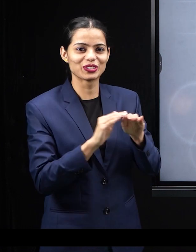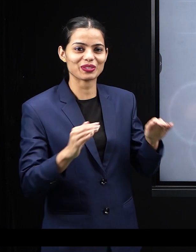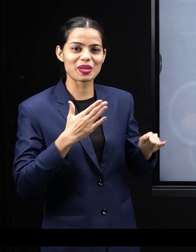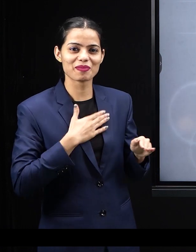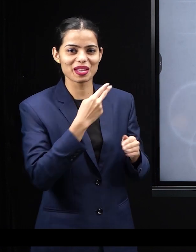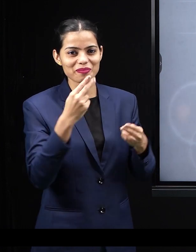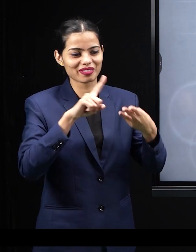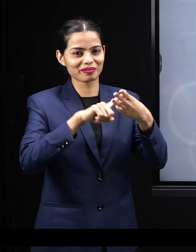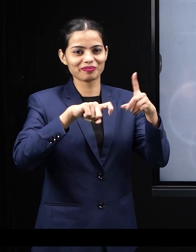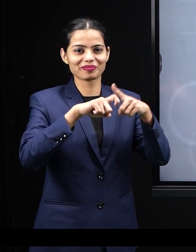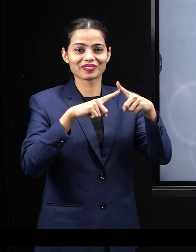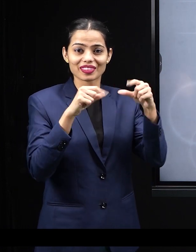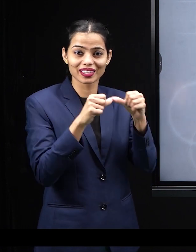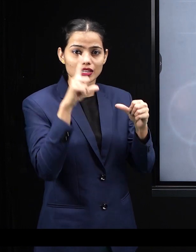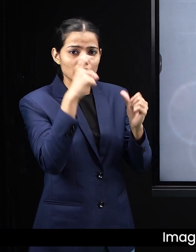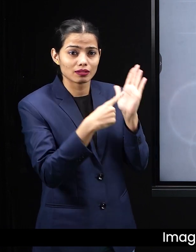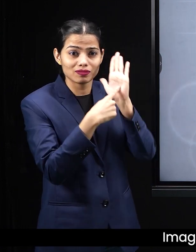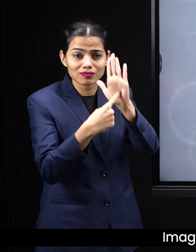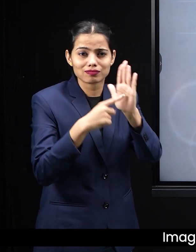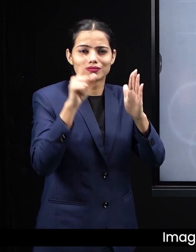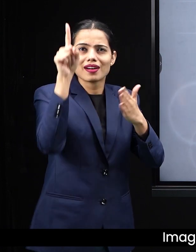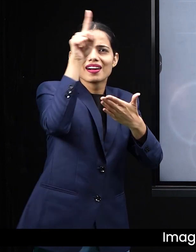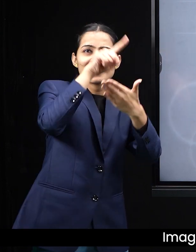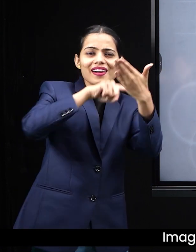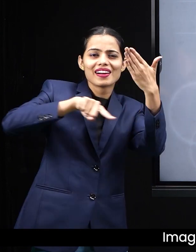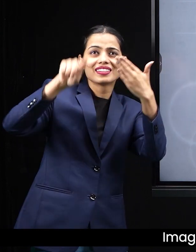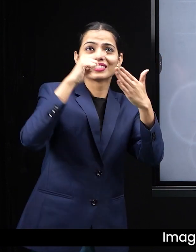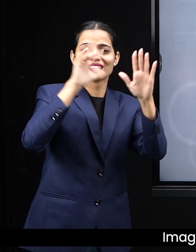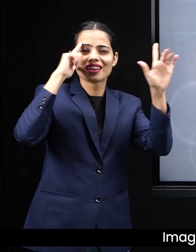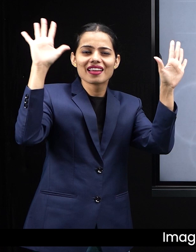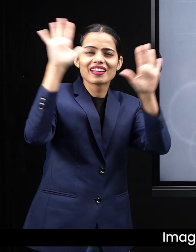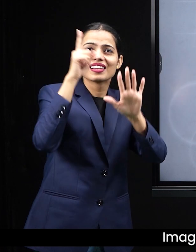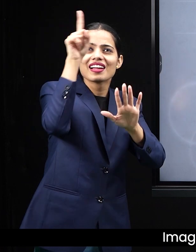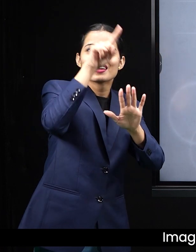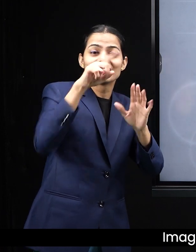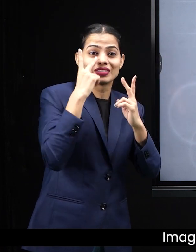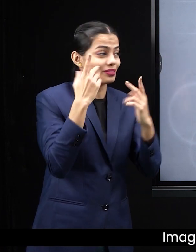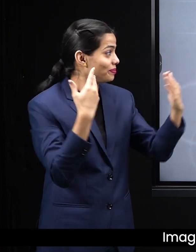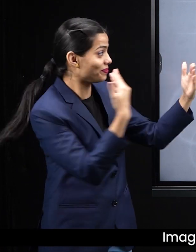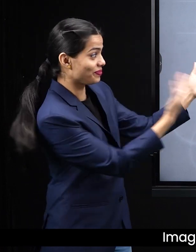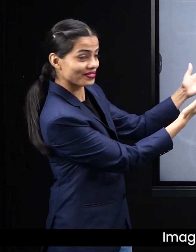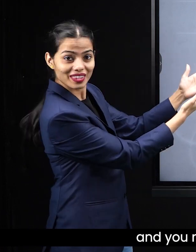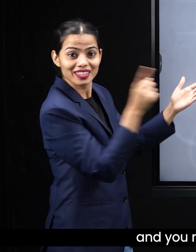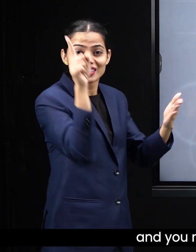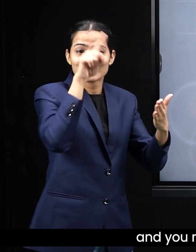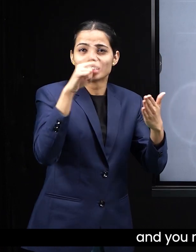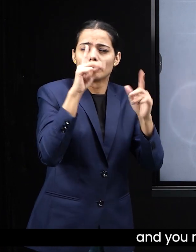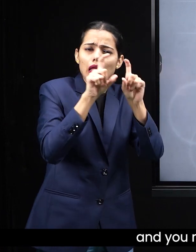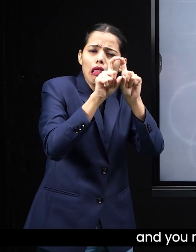children, I am Ekta. Imagine you are stargazing on a circle night and you notice the